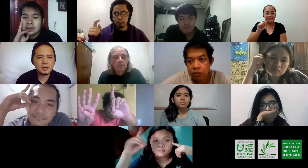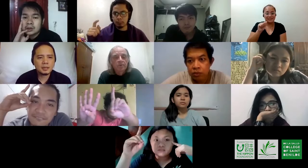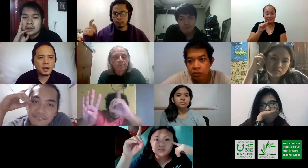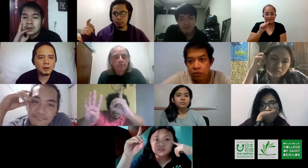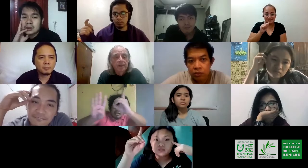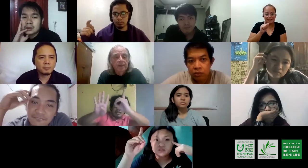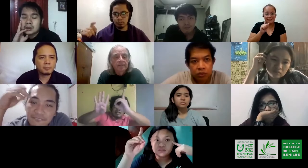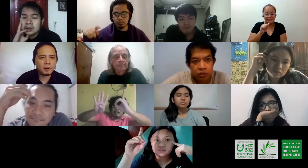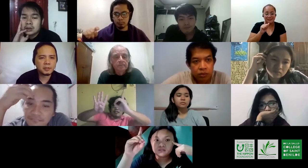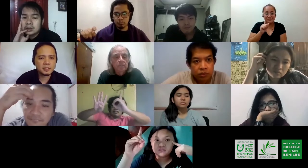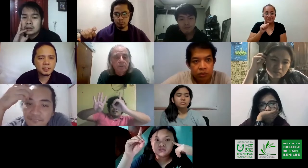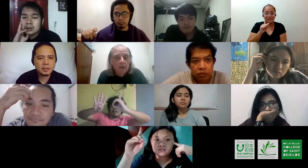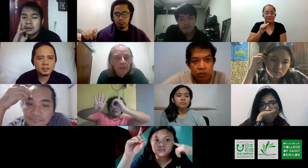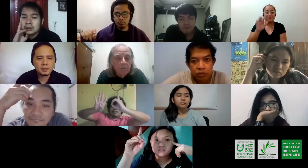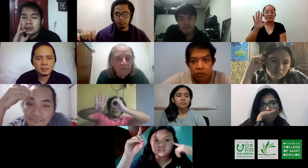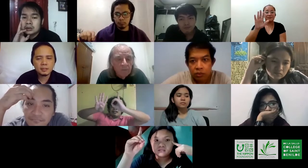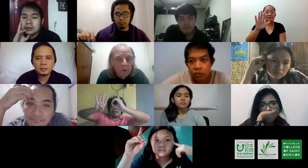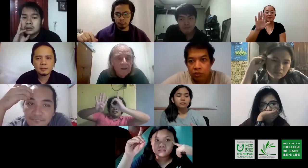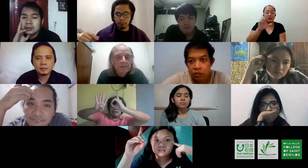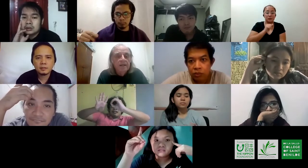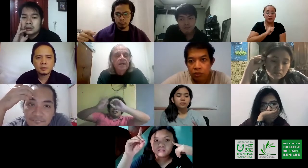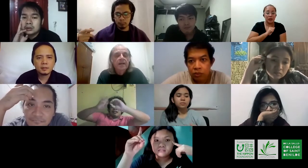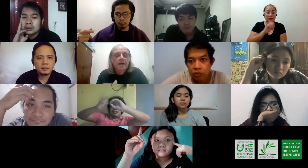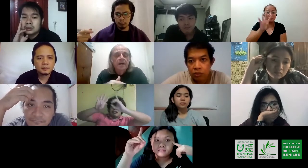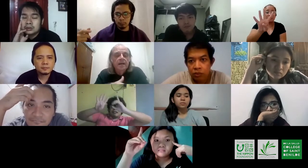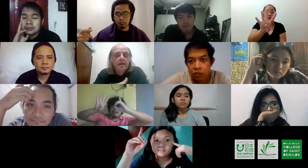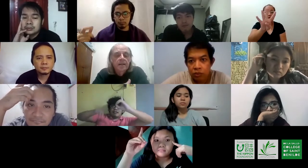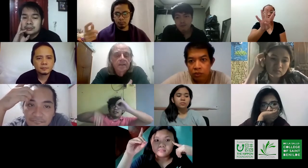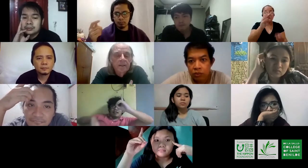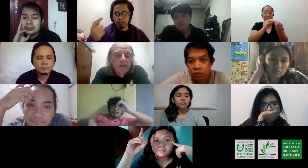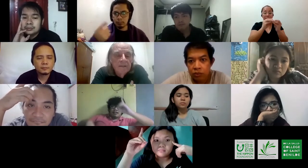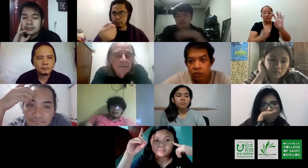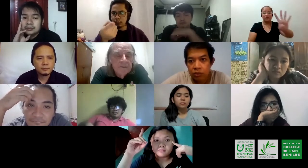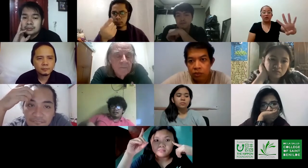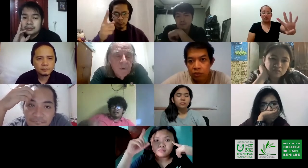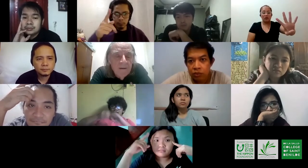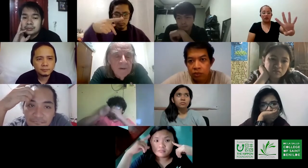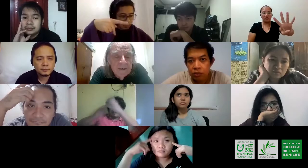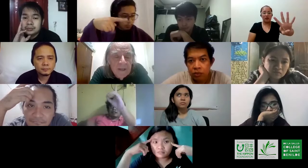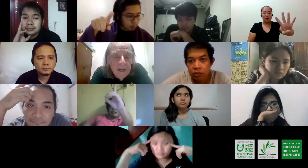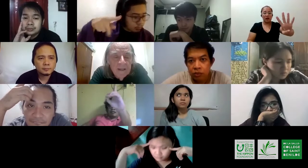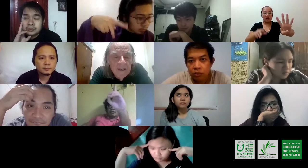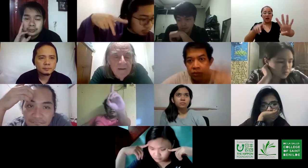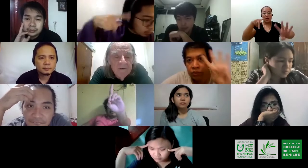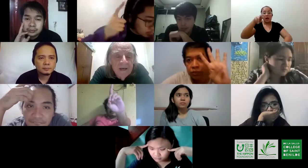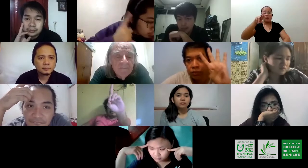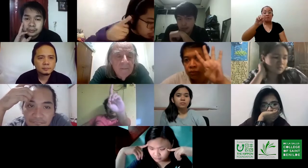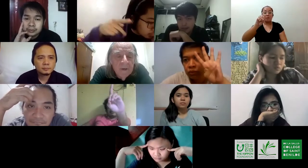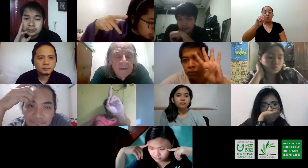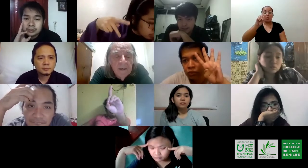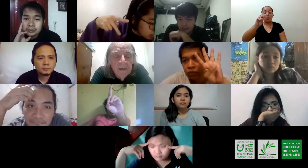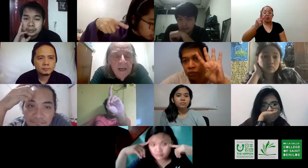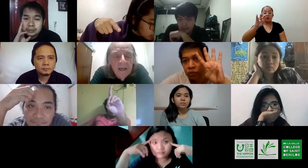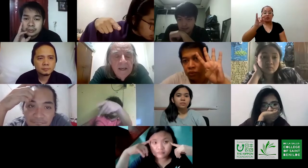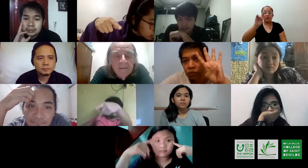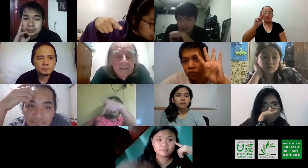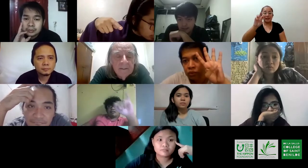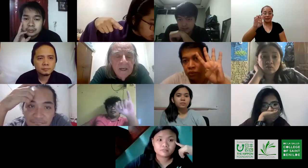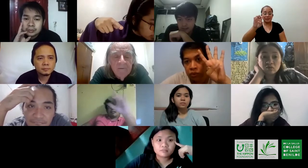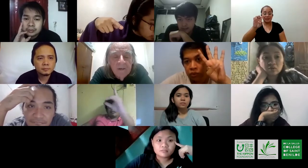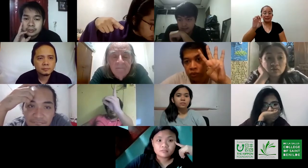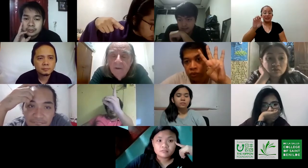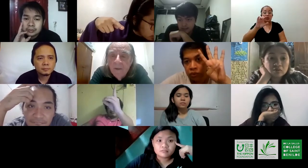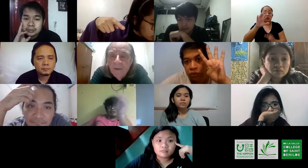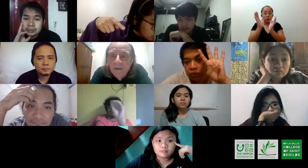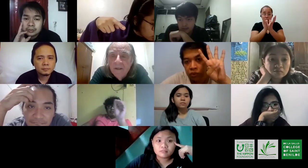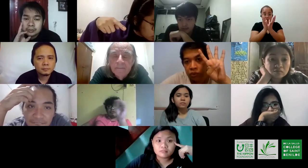D. Number 3. Patrick is saying Sorry, D. number 4. Does Providence Island have a deaf community? A, does it